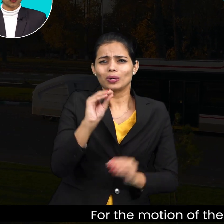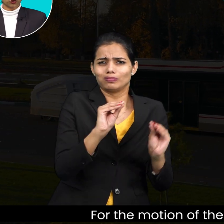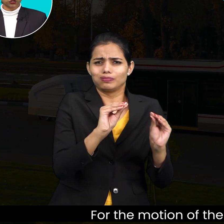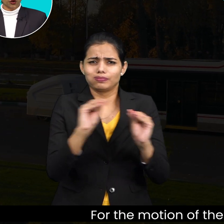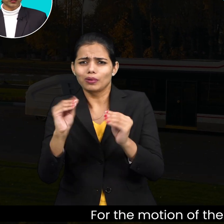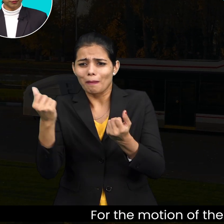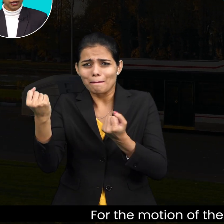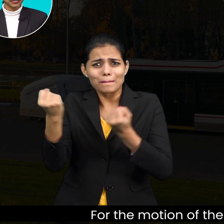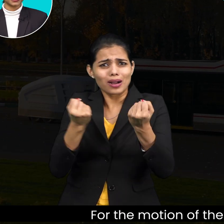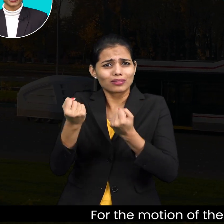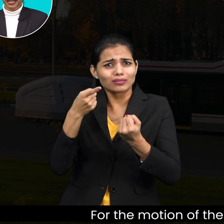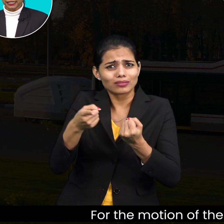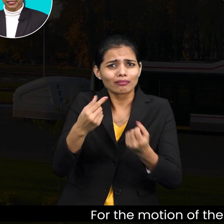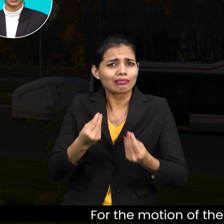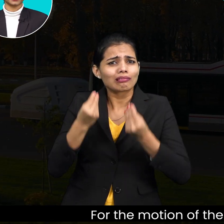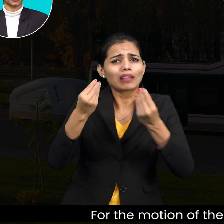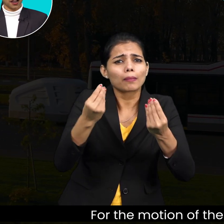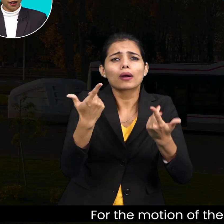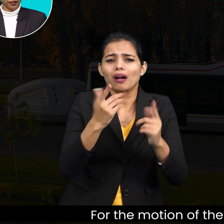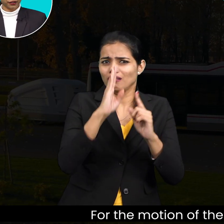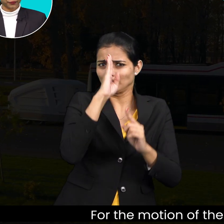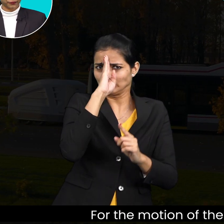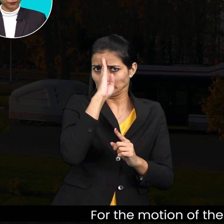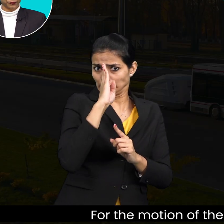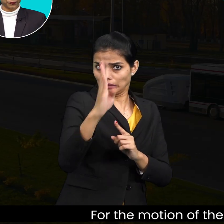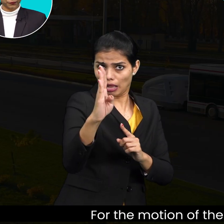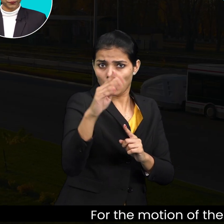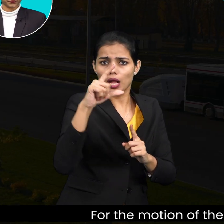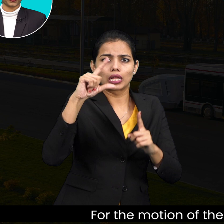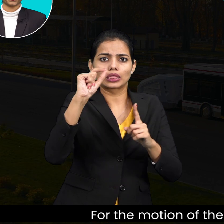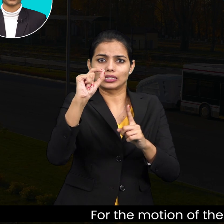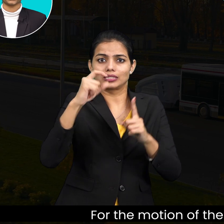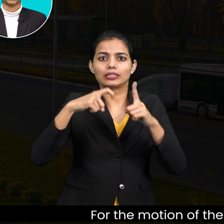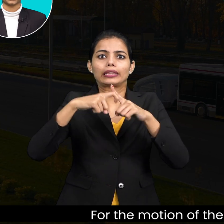For the motion of the bus, scales taken are: